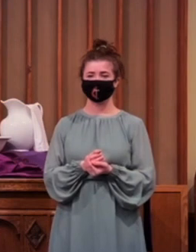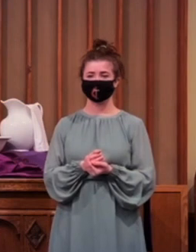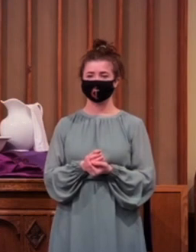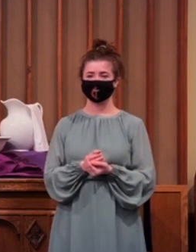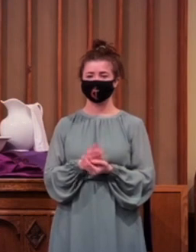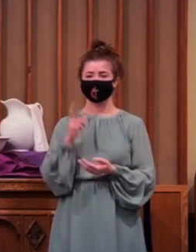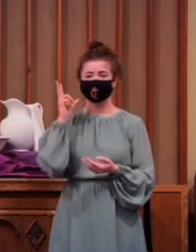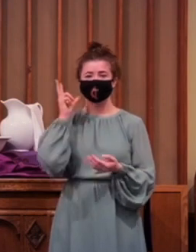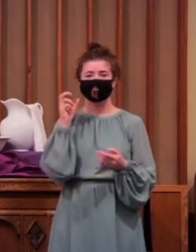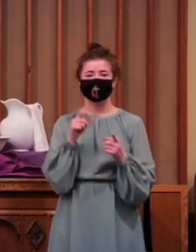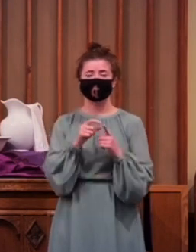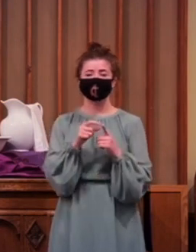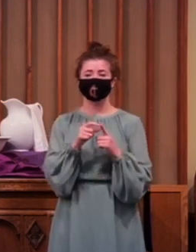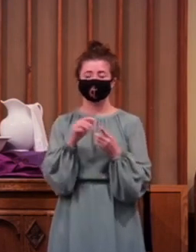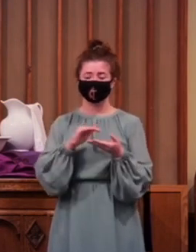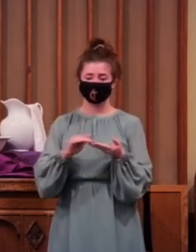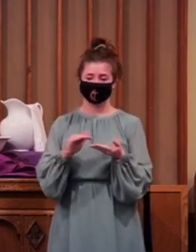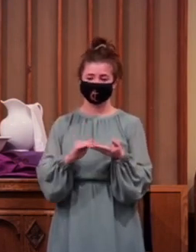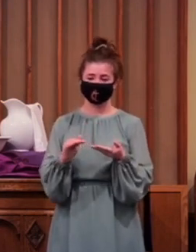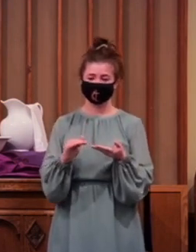Hear these words of forgiveness.